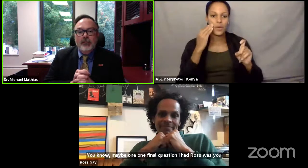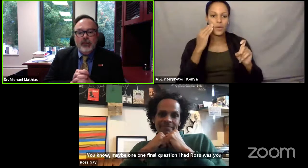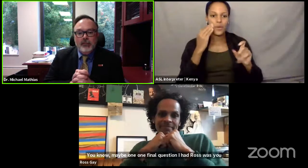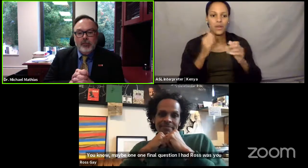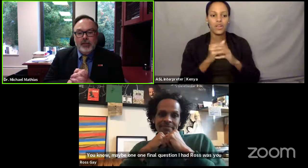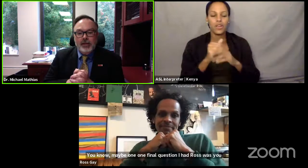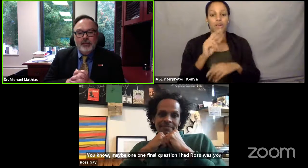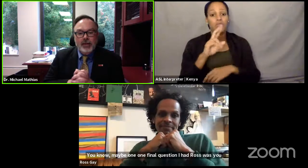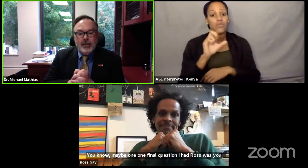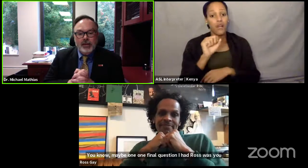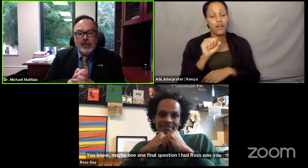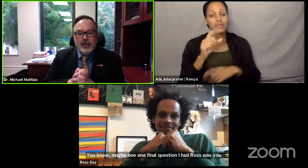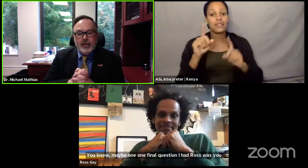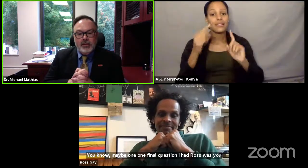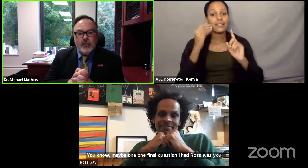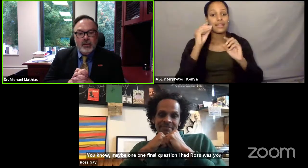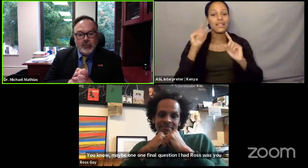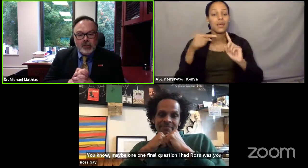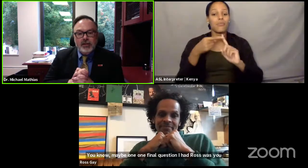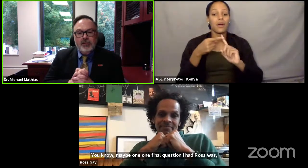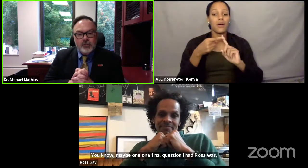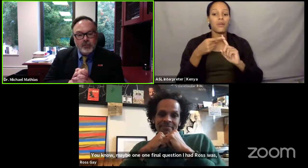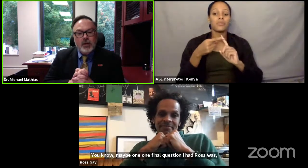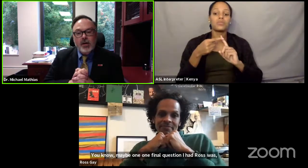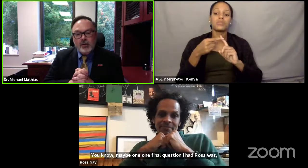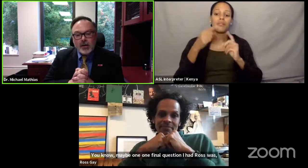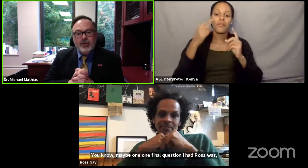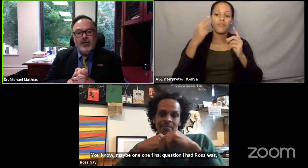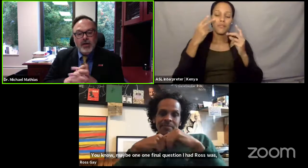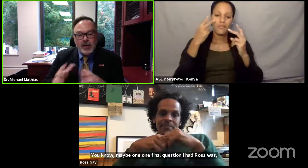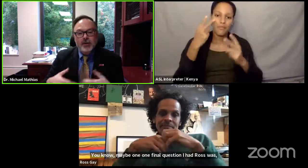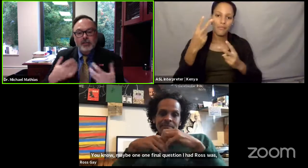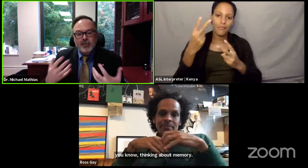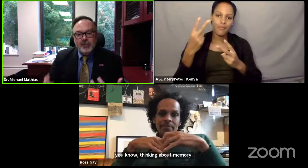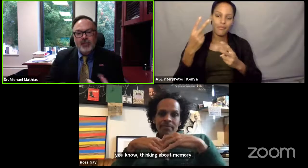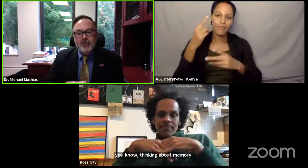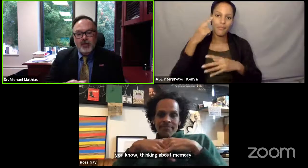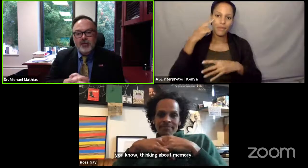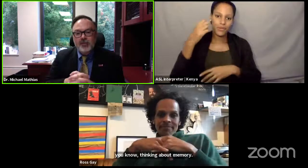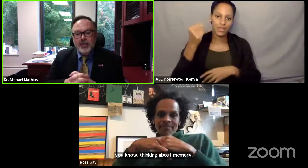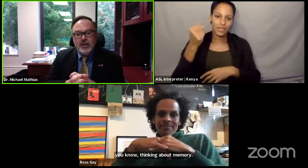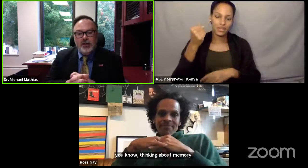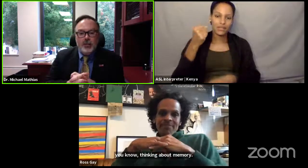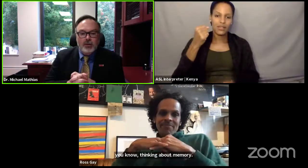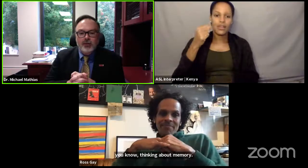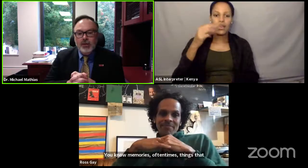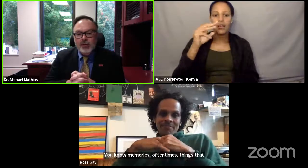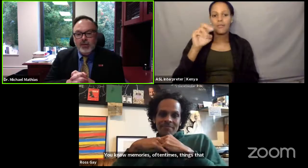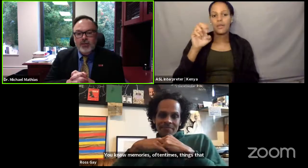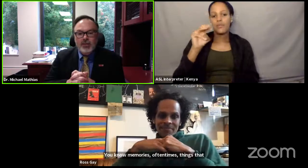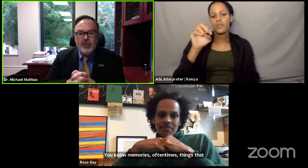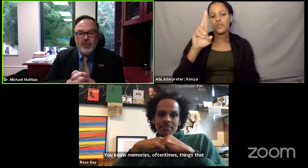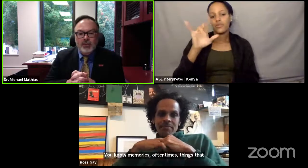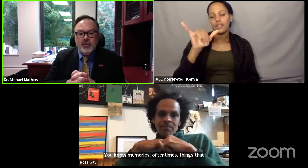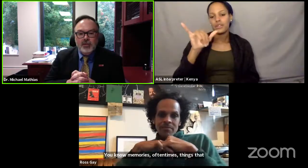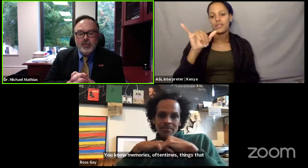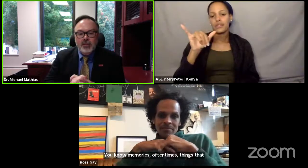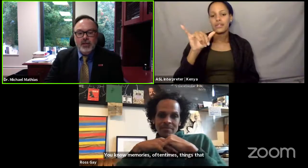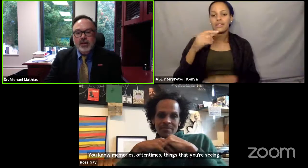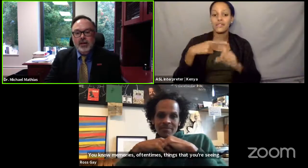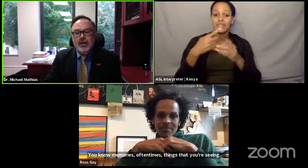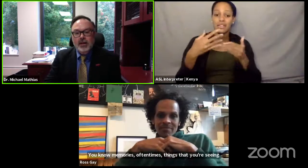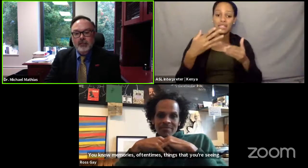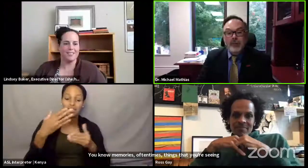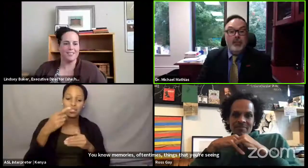thinking about memory, you know, memories, oftentimes things that you're seeing or experiencing seem to